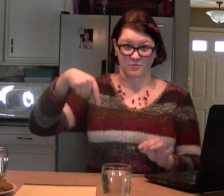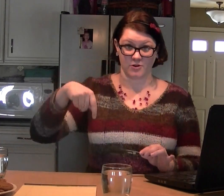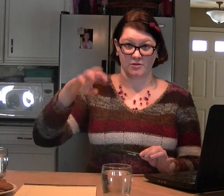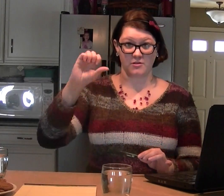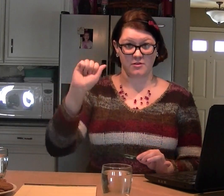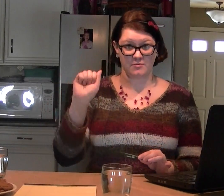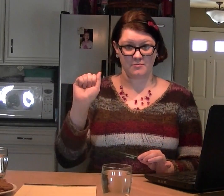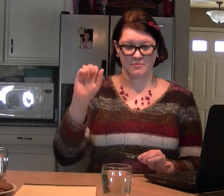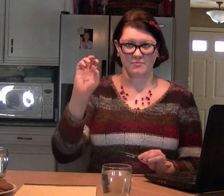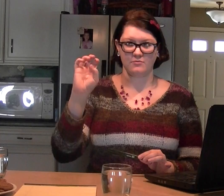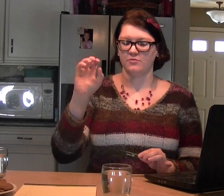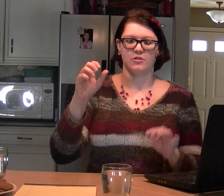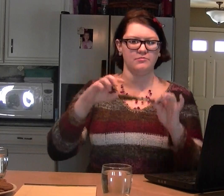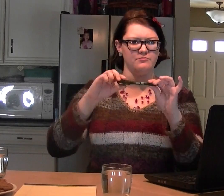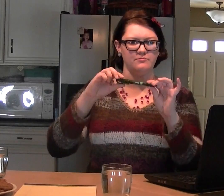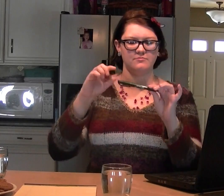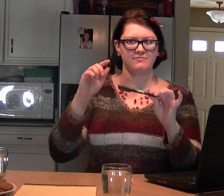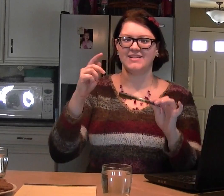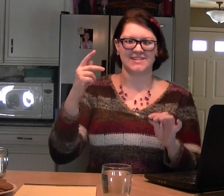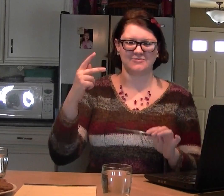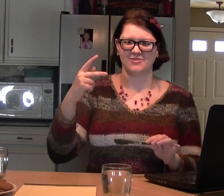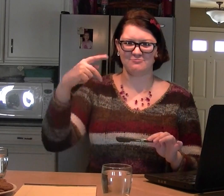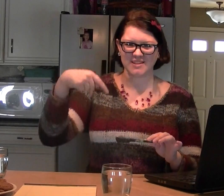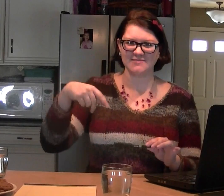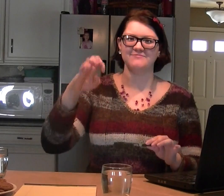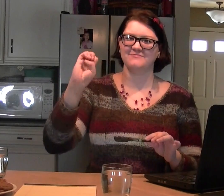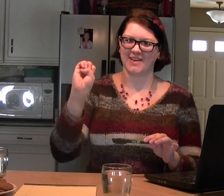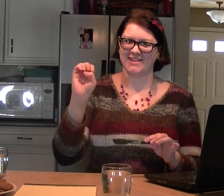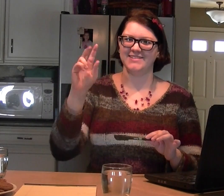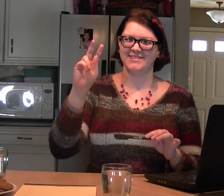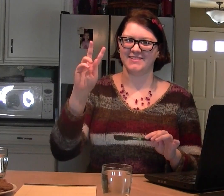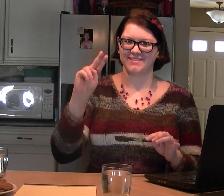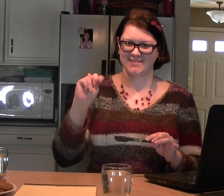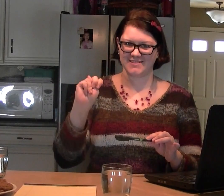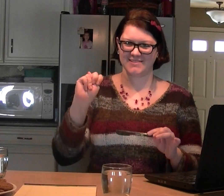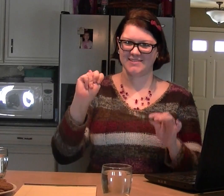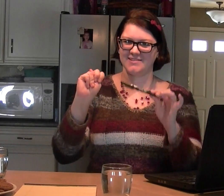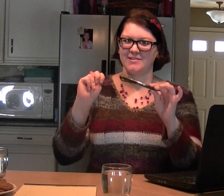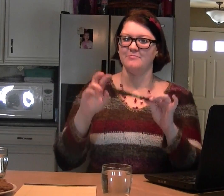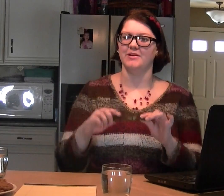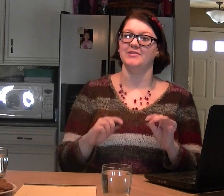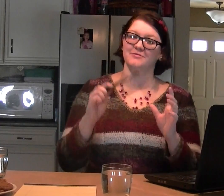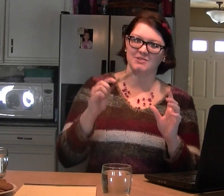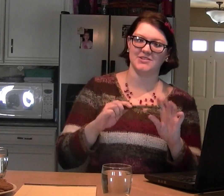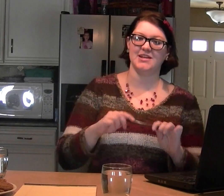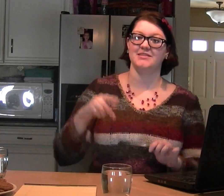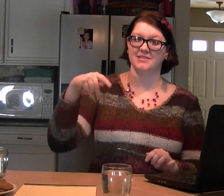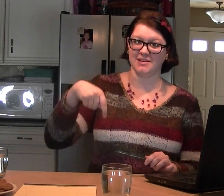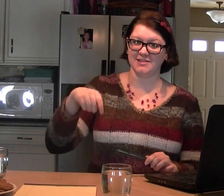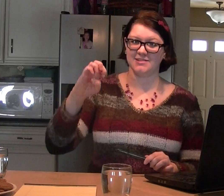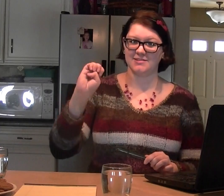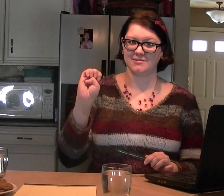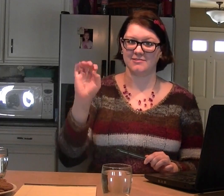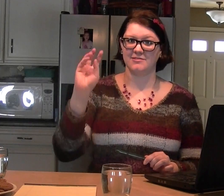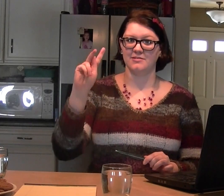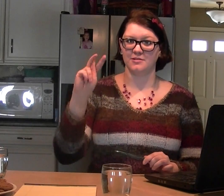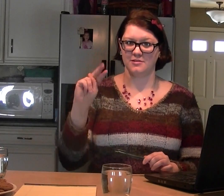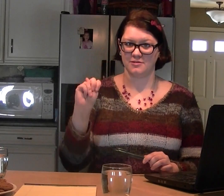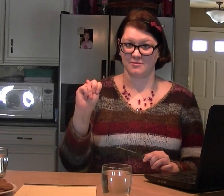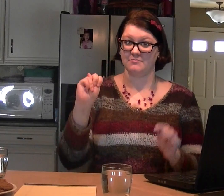or I did it wrong, pen, but you understand that this